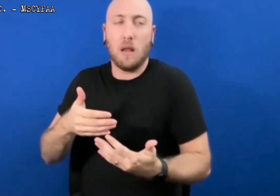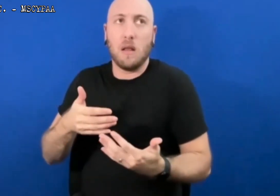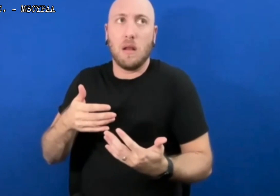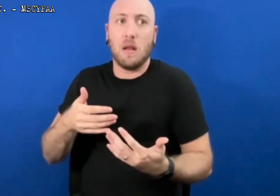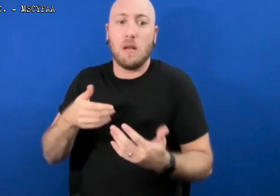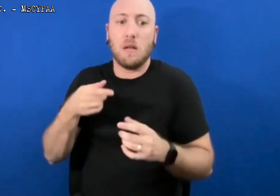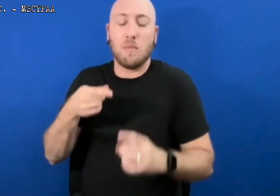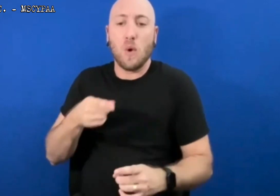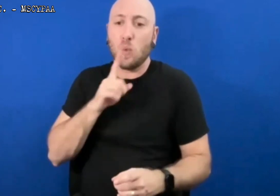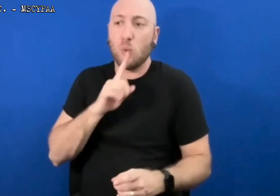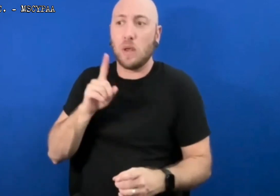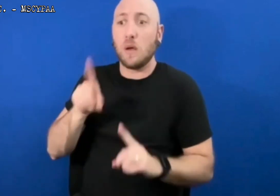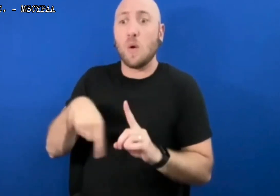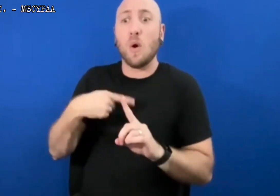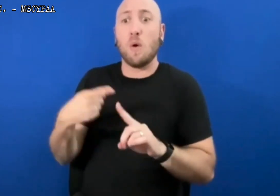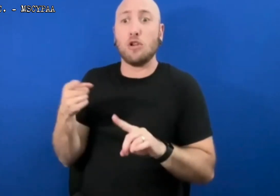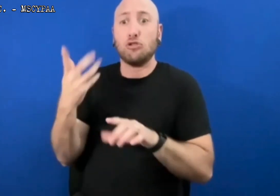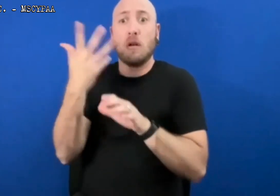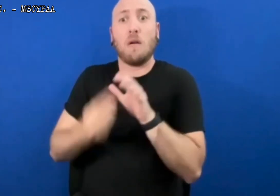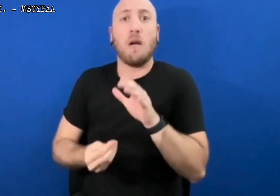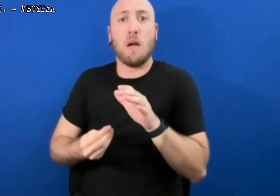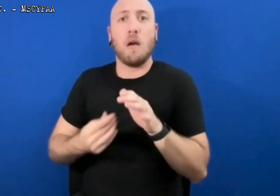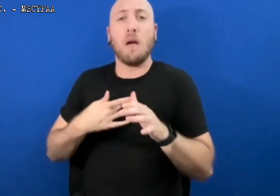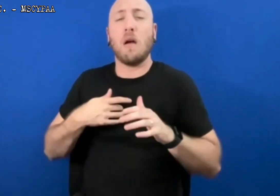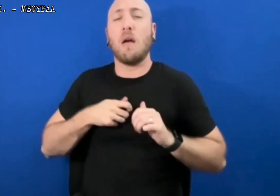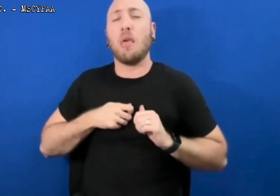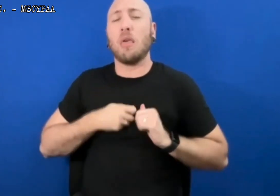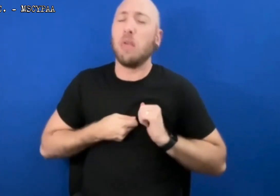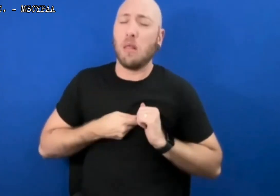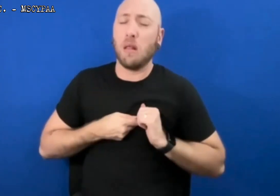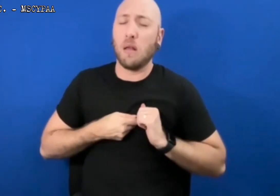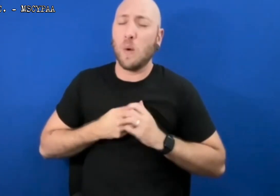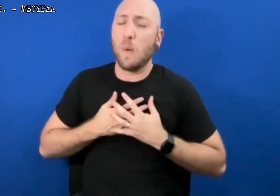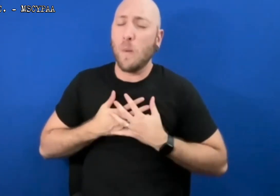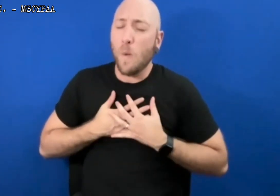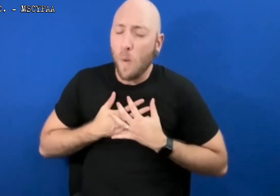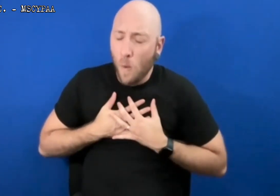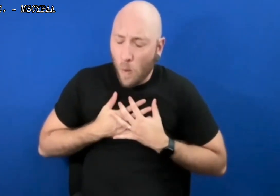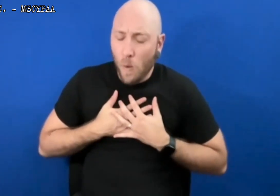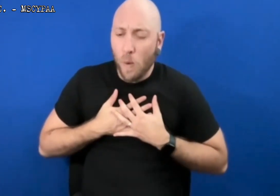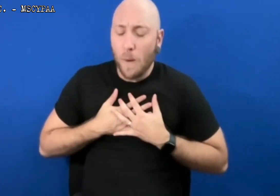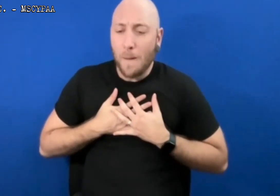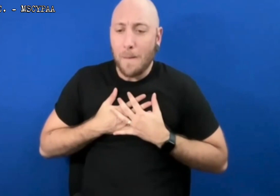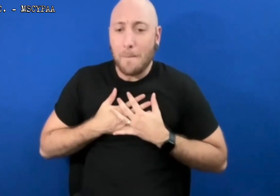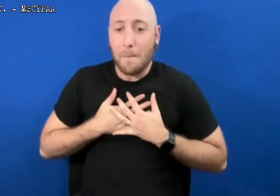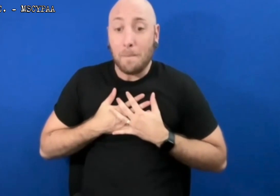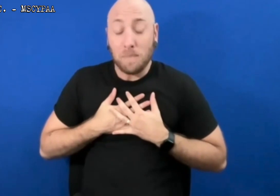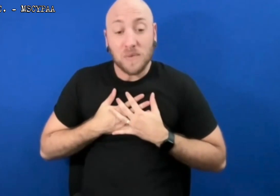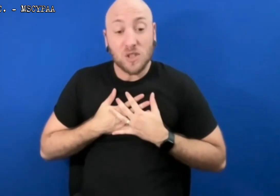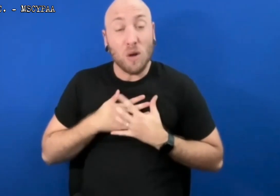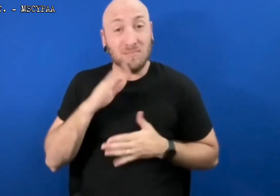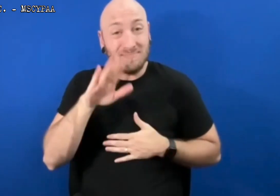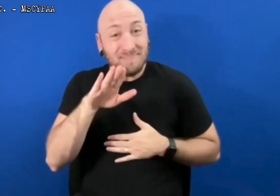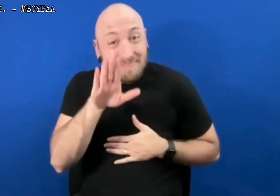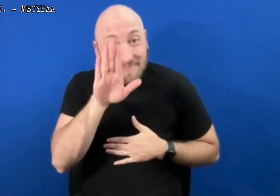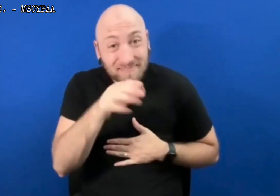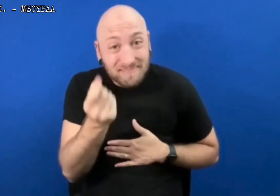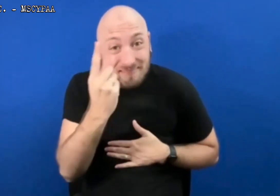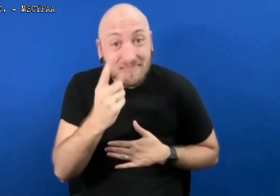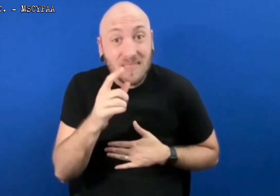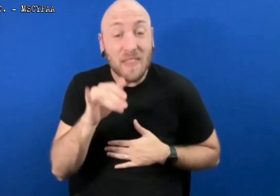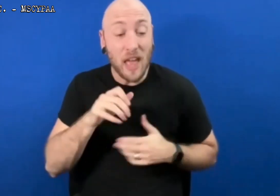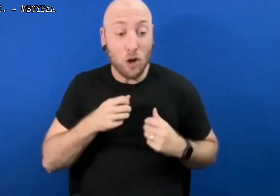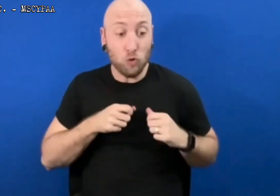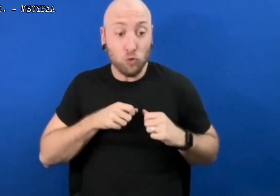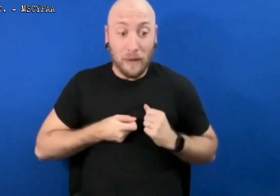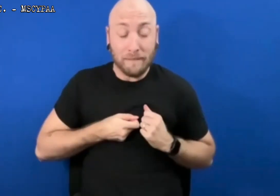like heartbreaking. And but like that grief kept me sober. like that fear